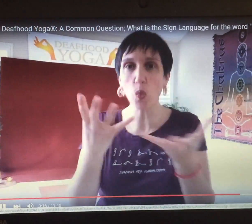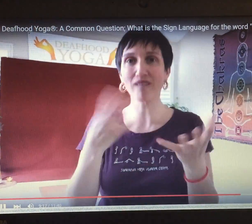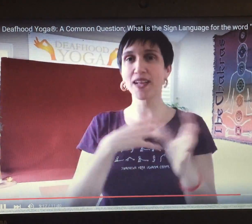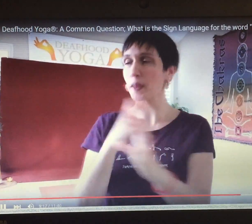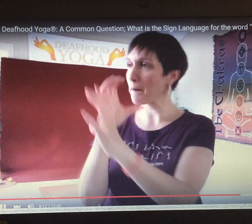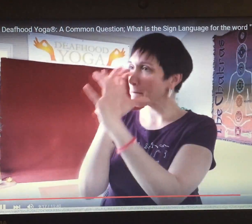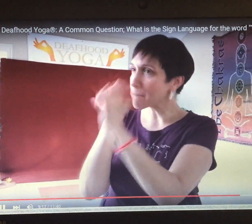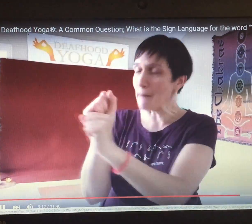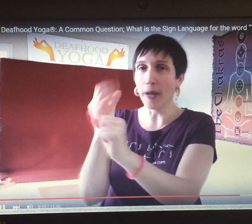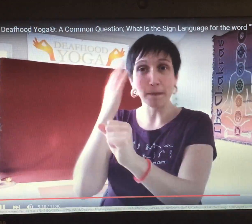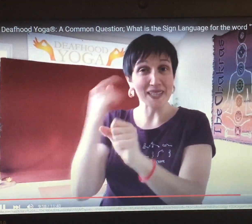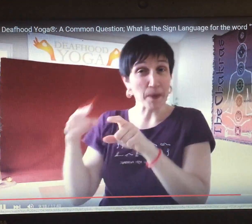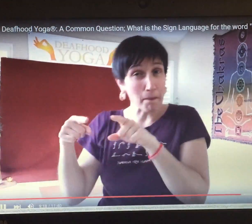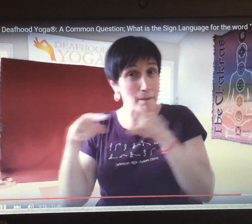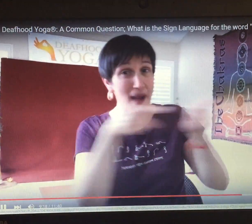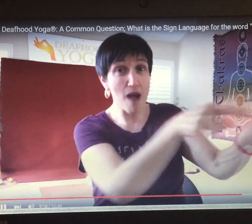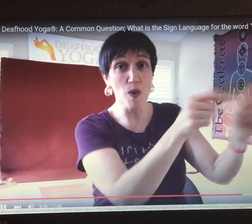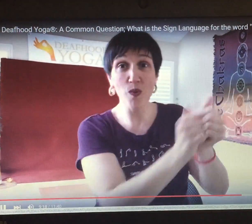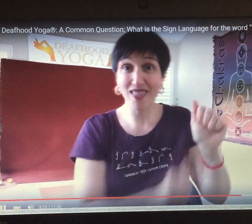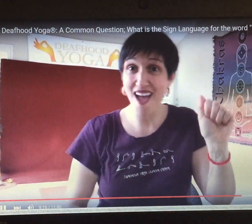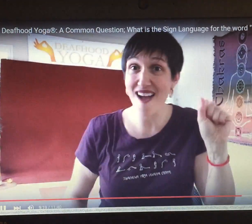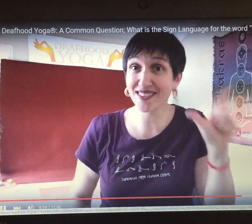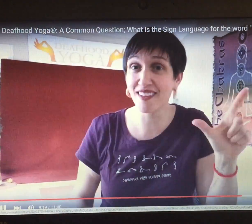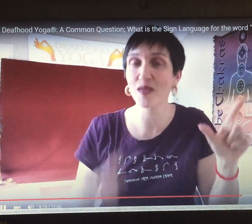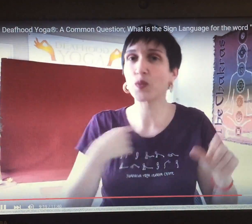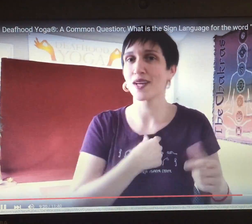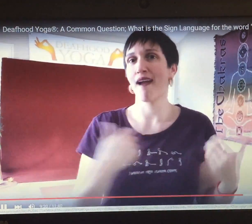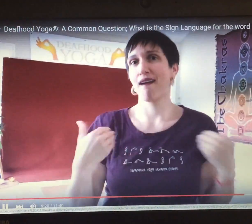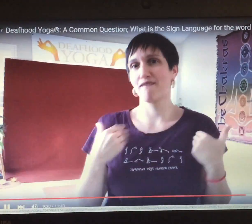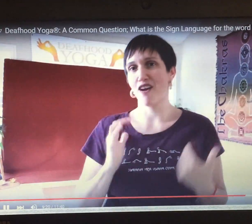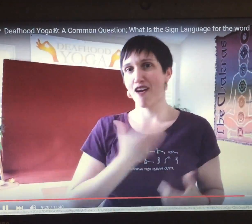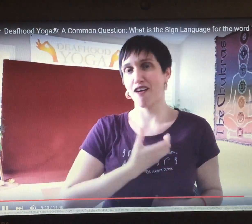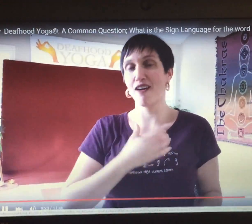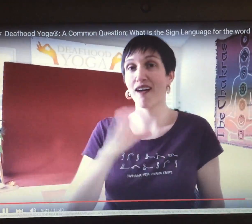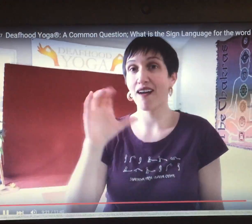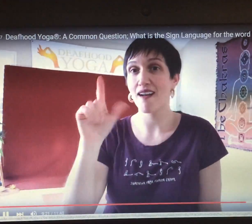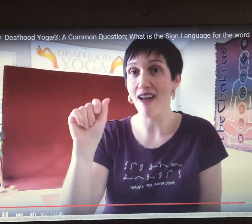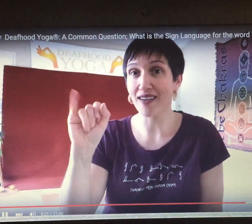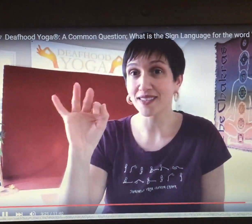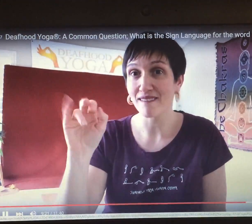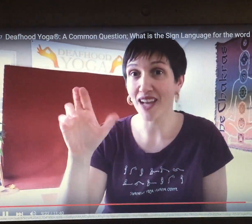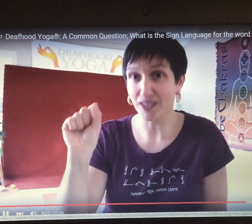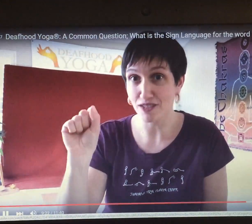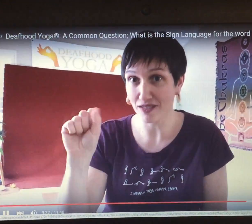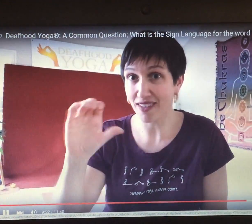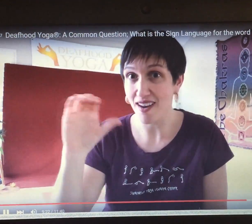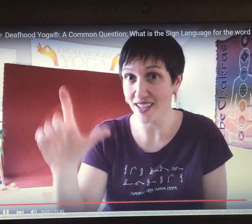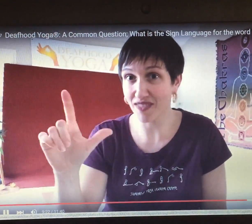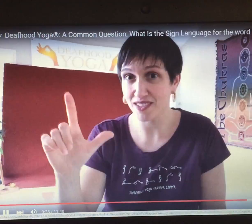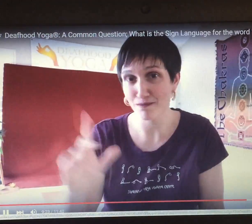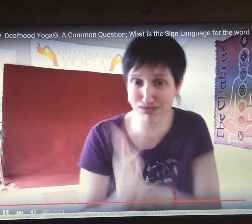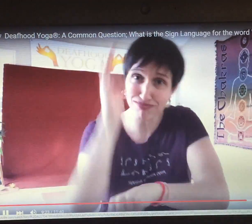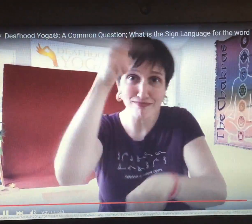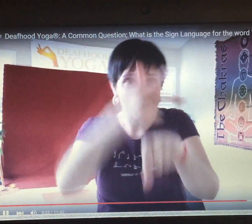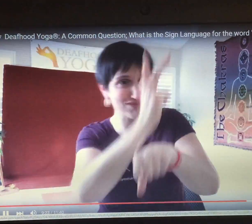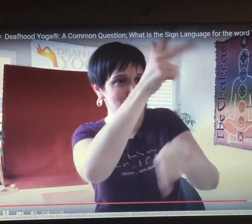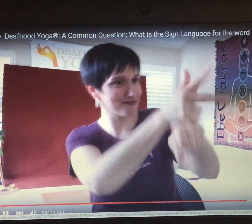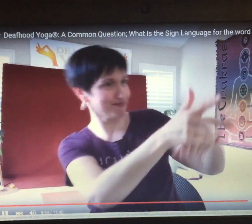Wow, it's beautiful. It's mesmerizing. And it connects with ASL classifiers. We